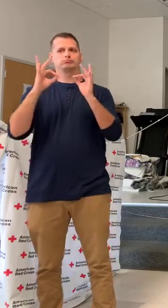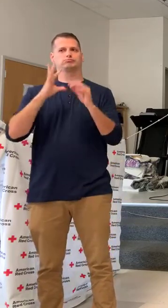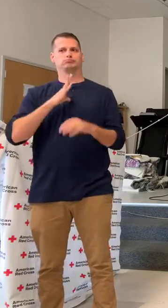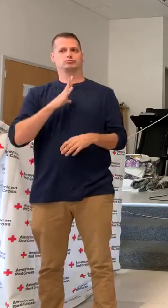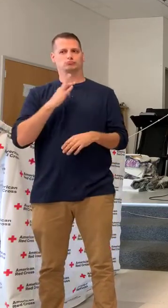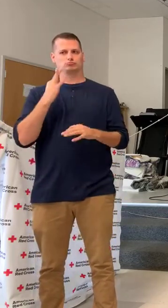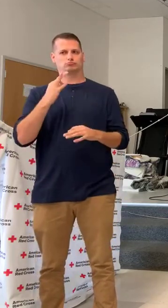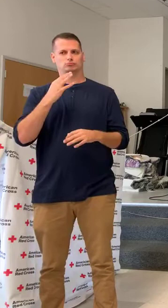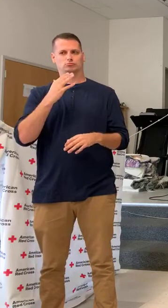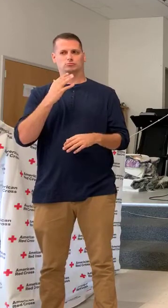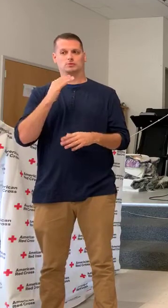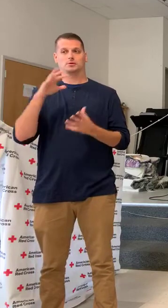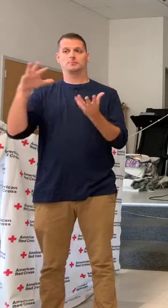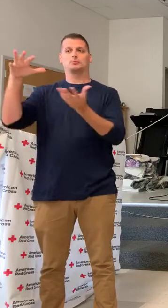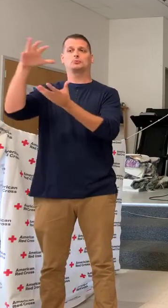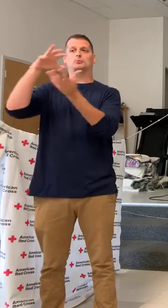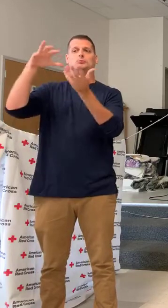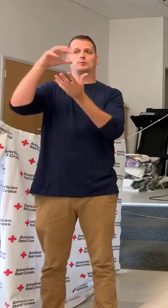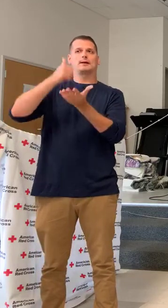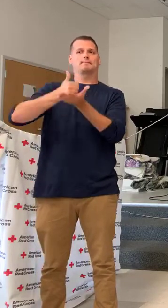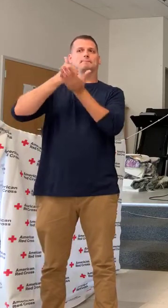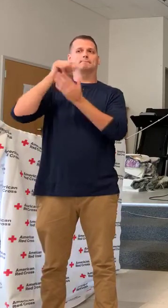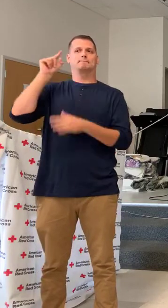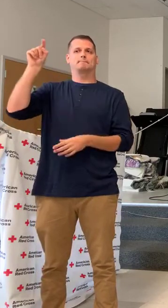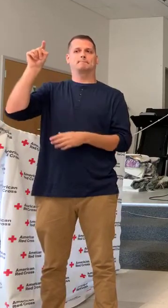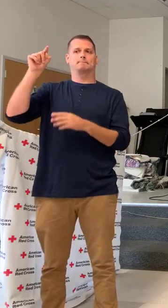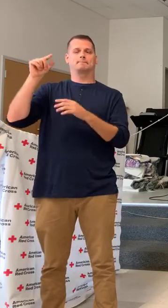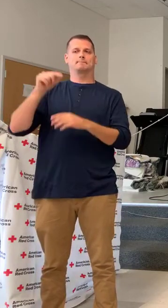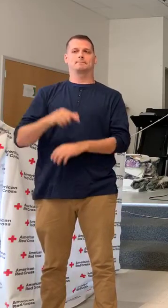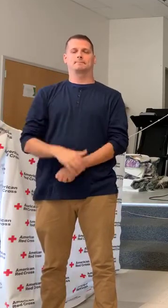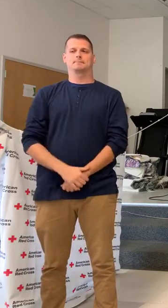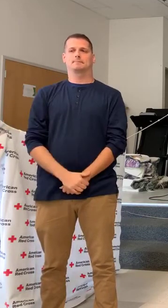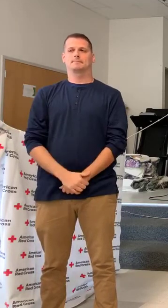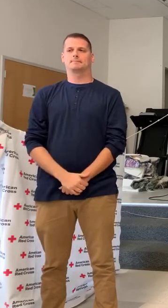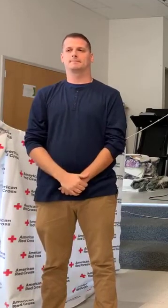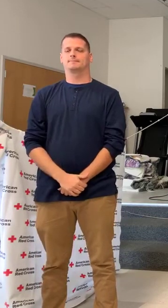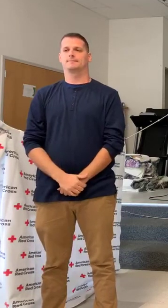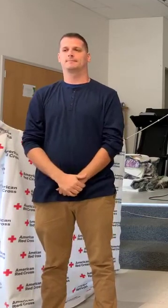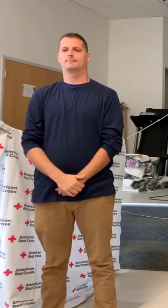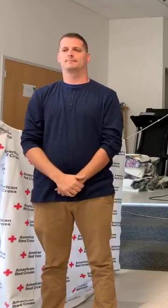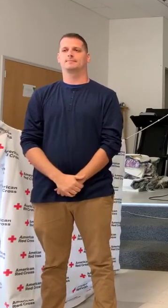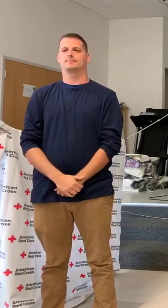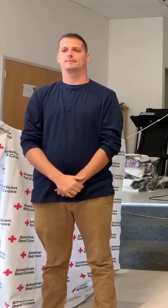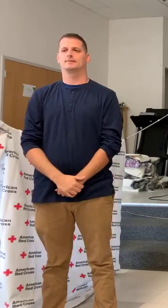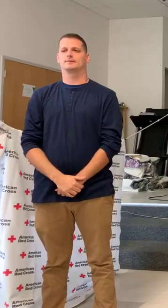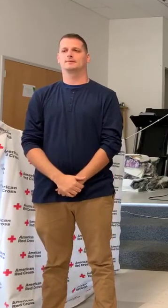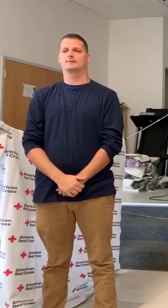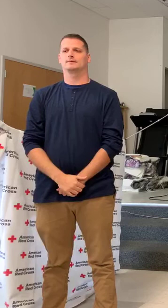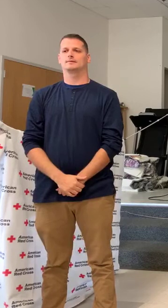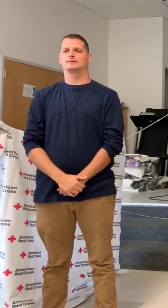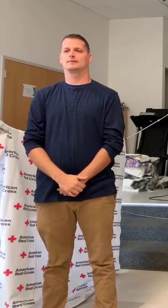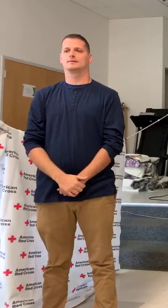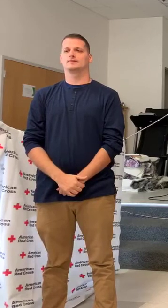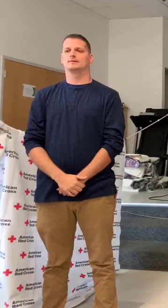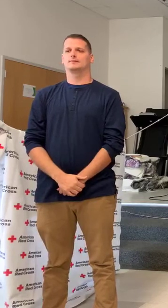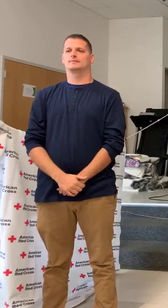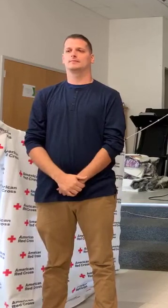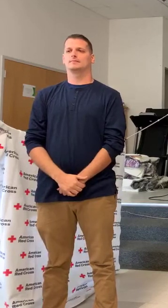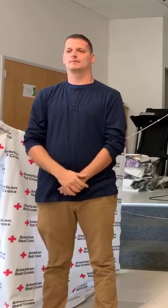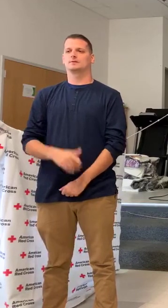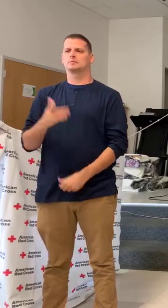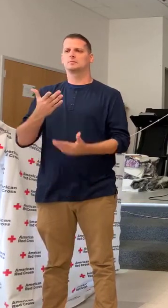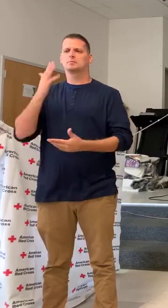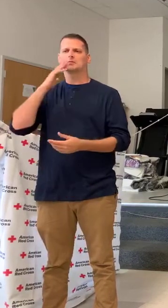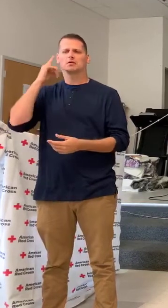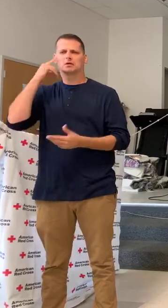we are interested in that and how that's going to affect the fuels. We'll hear about probability of ignition a lot, and we hear about shaded